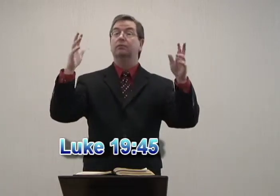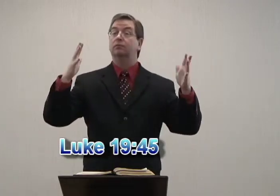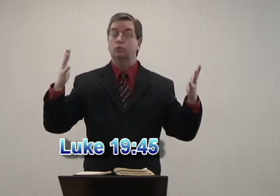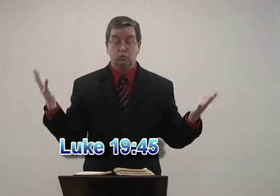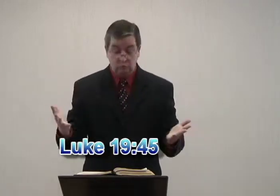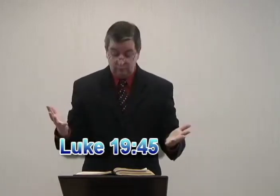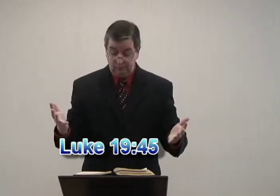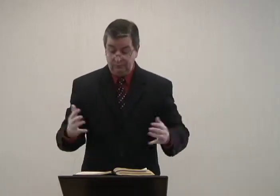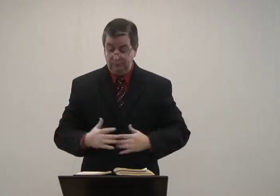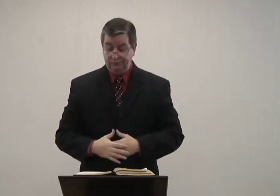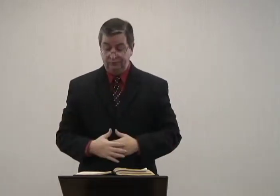Our theme is